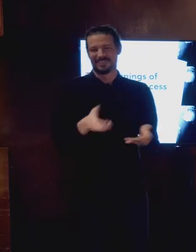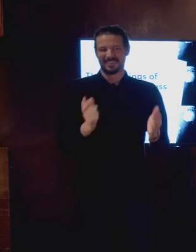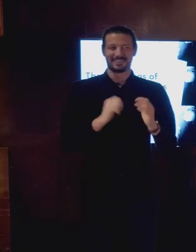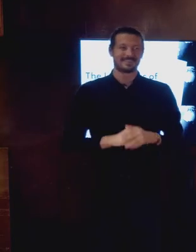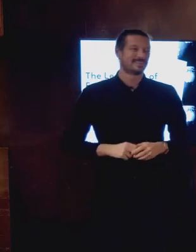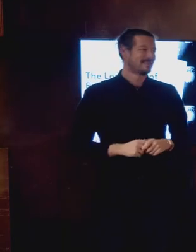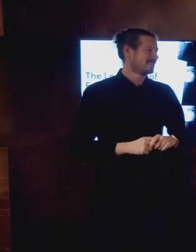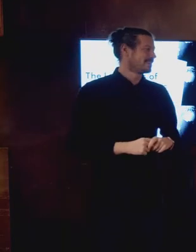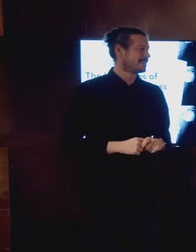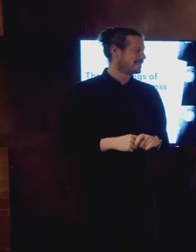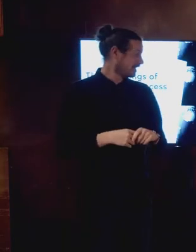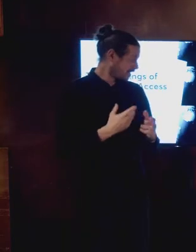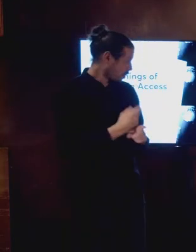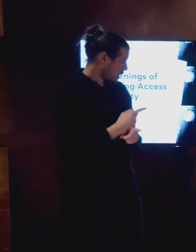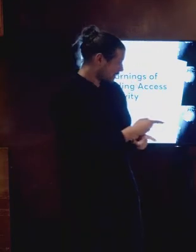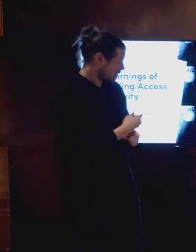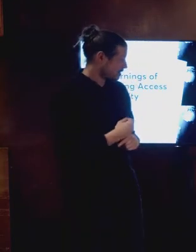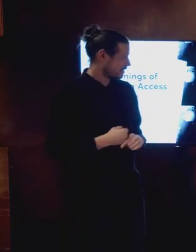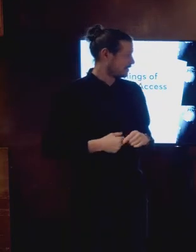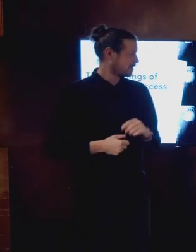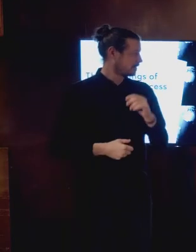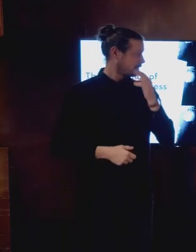Yeah. Any comments from you two?